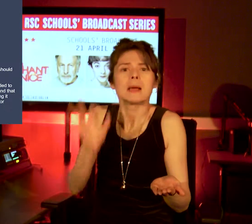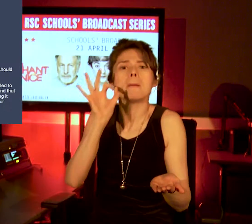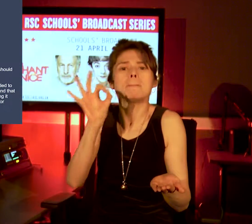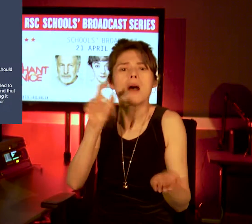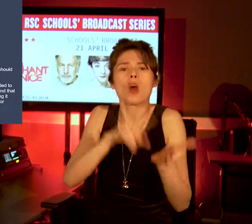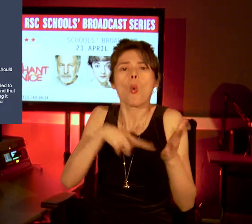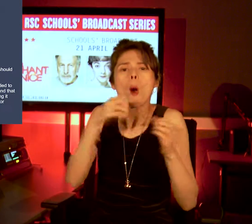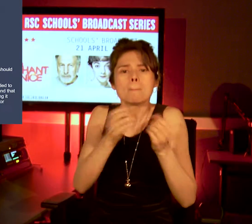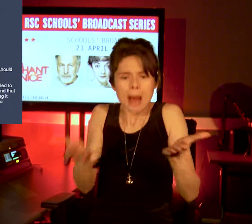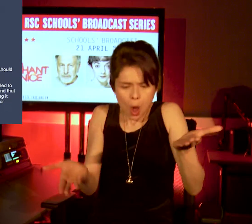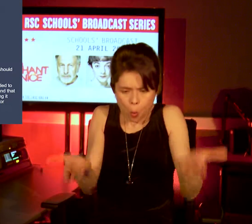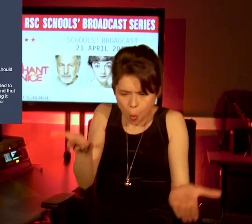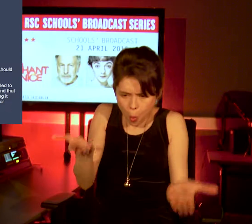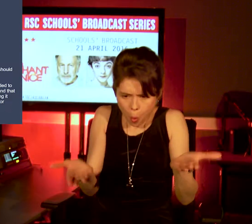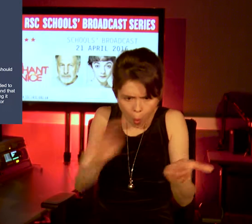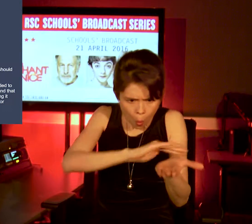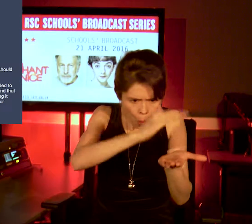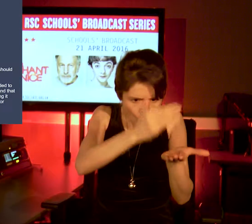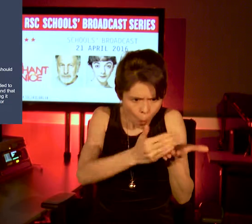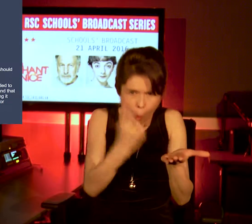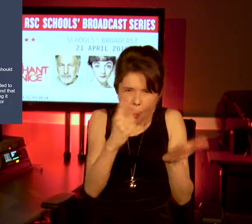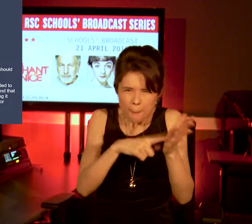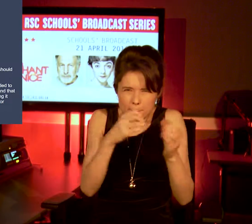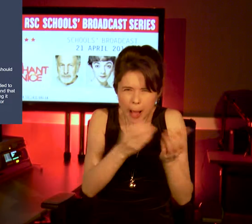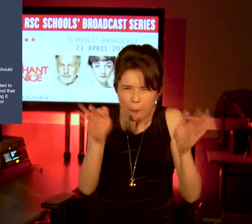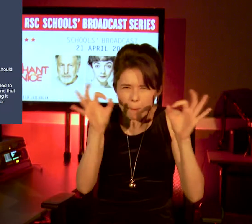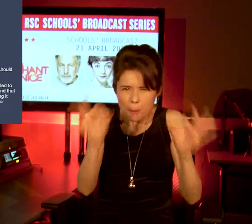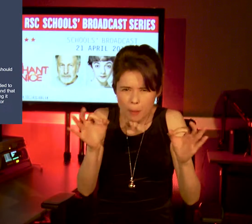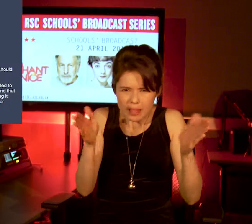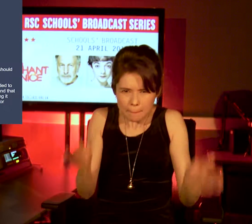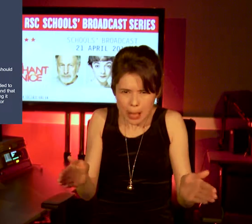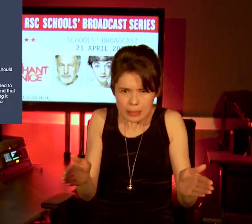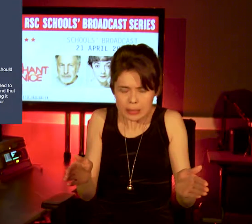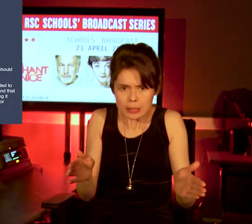exactly 1 pound of flesh, no more or less,